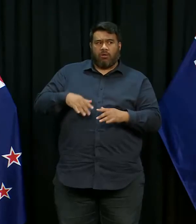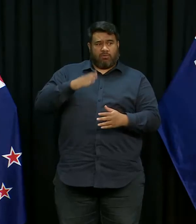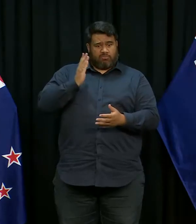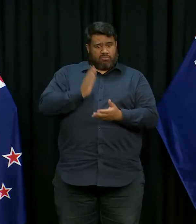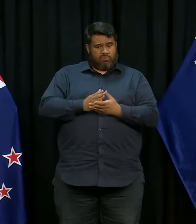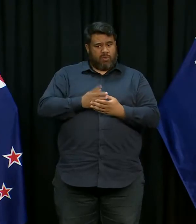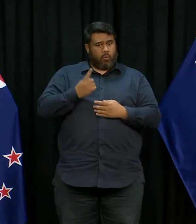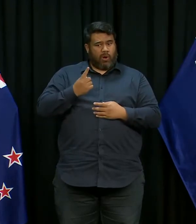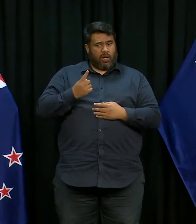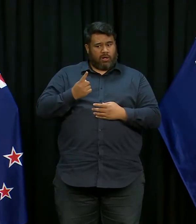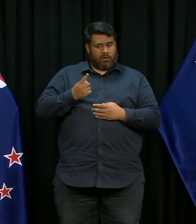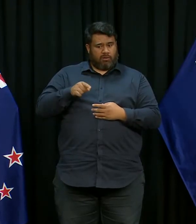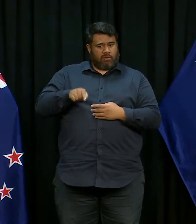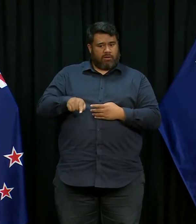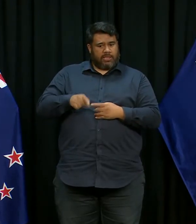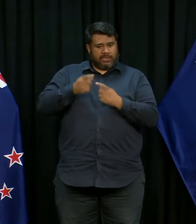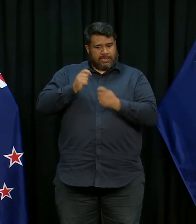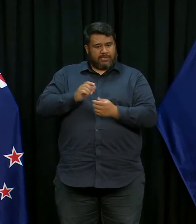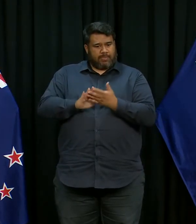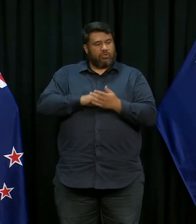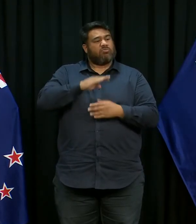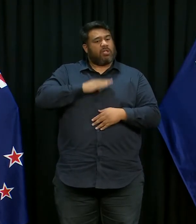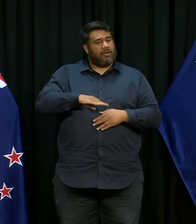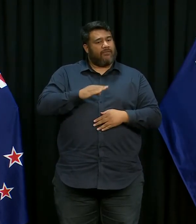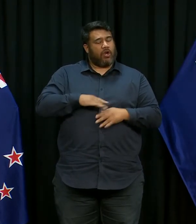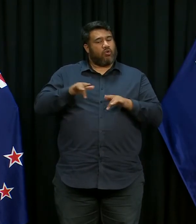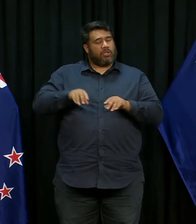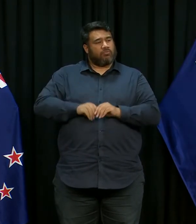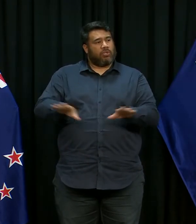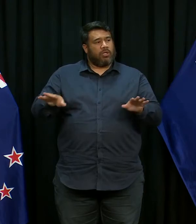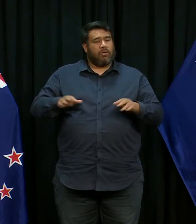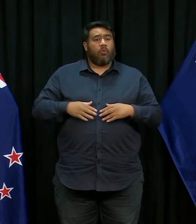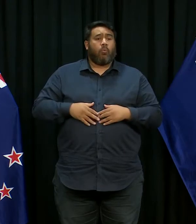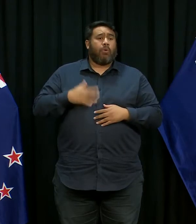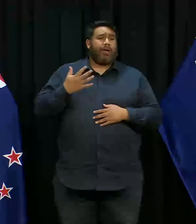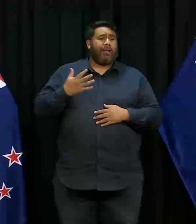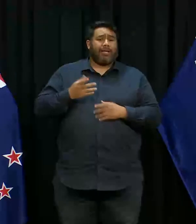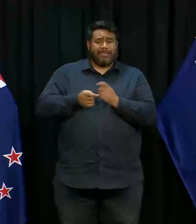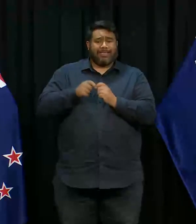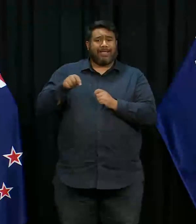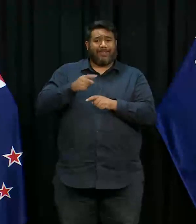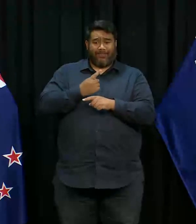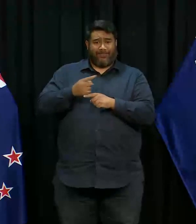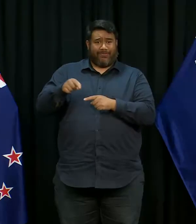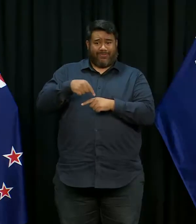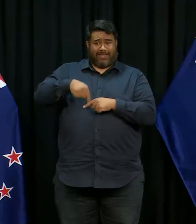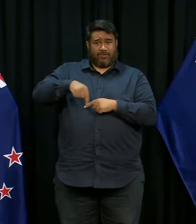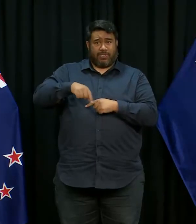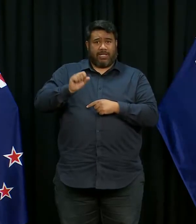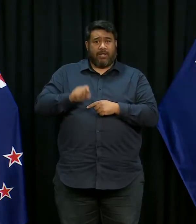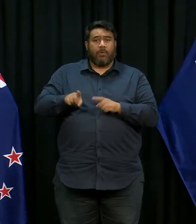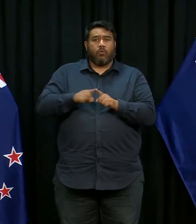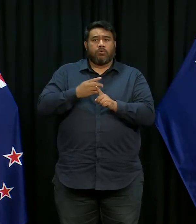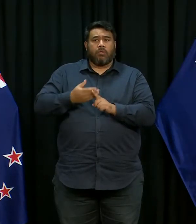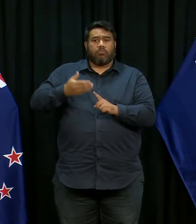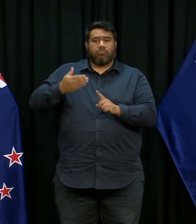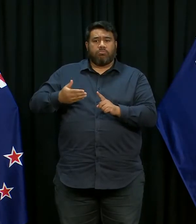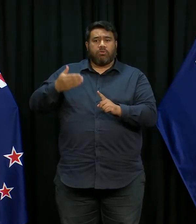the sort of reassurance, not just the testing this week, but the previous testing as well, which provided us with